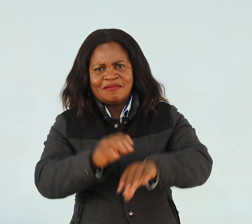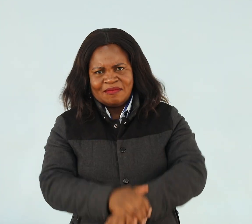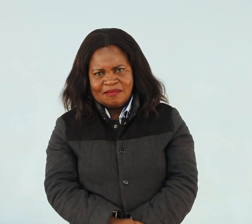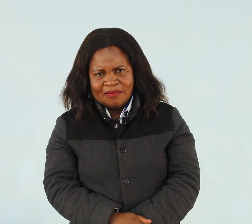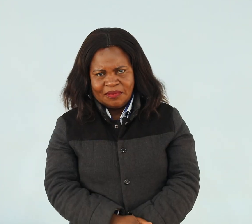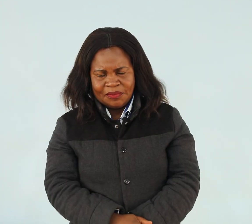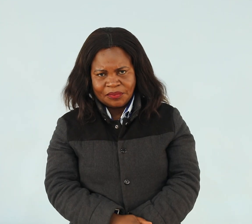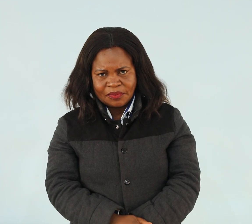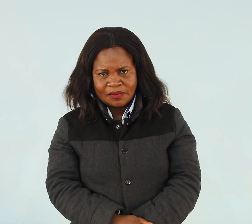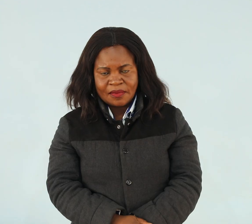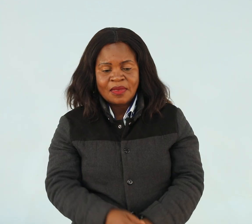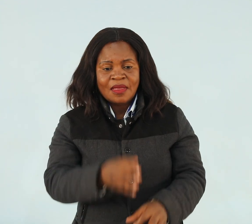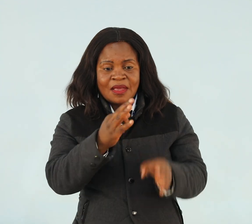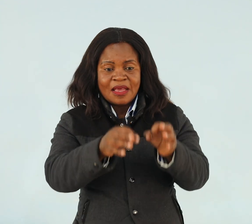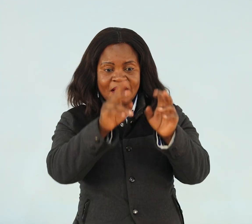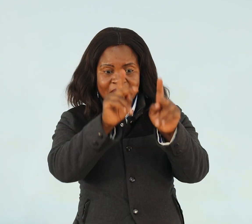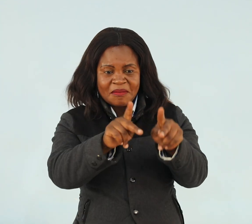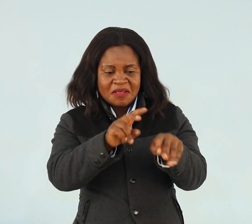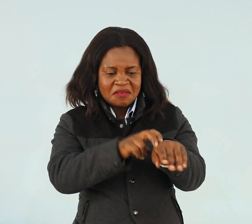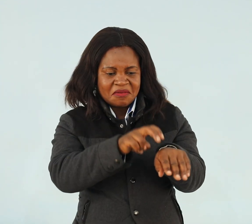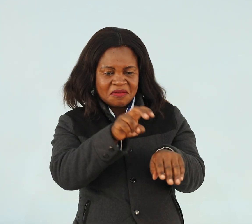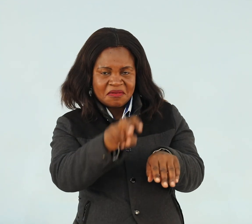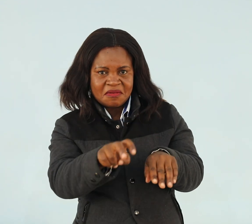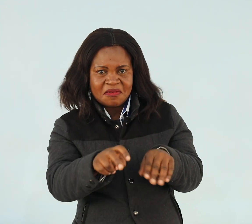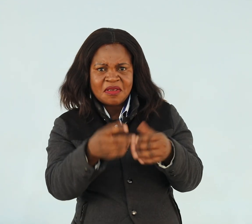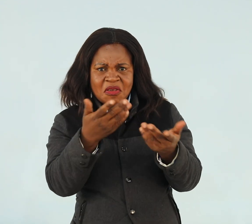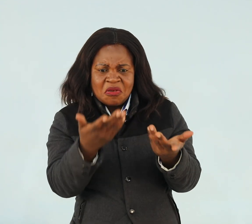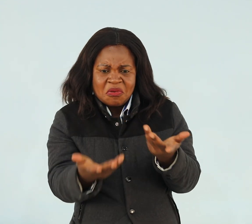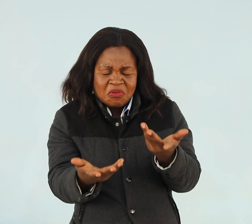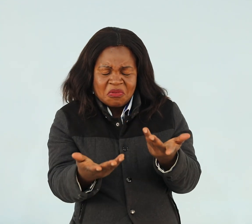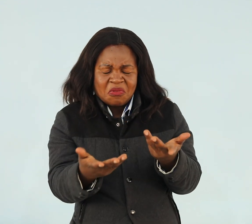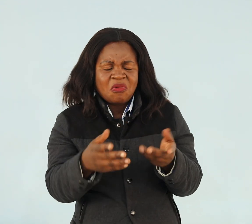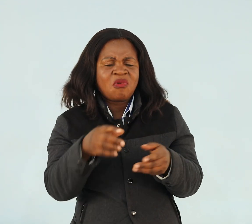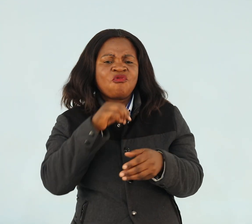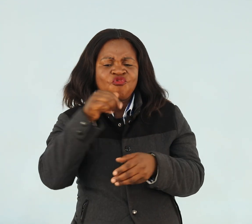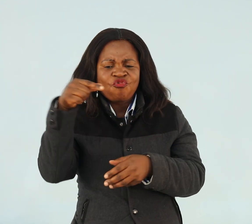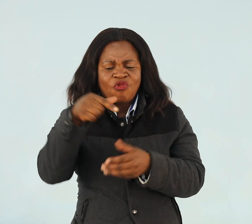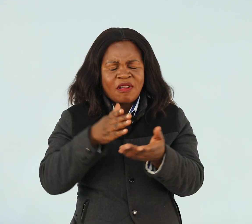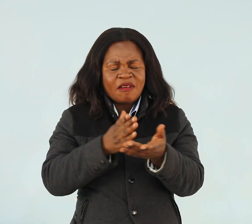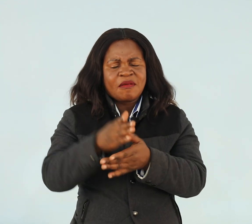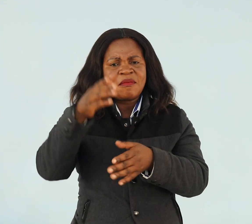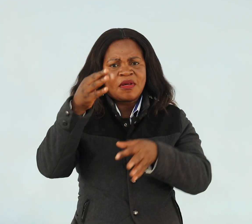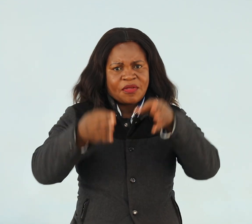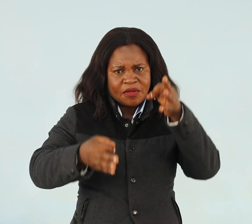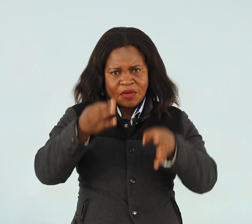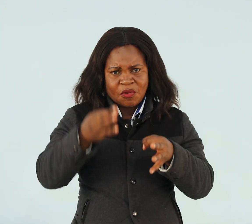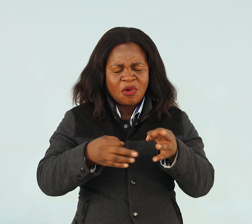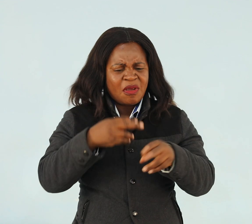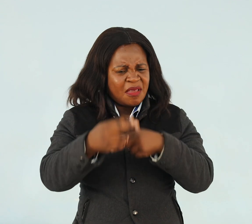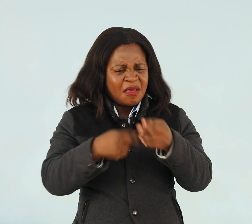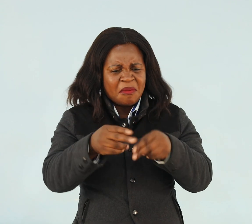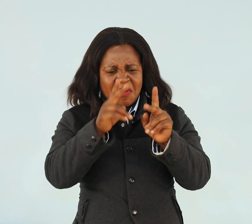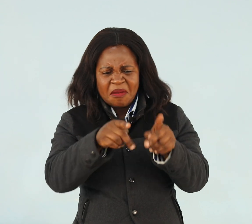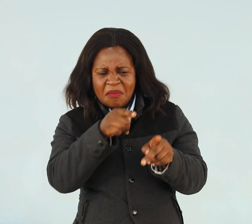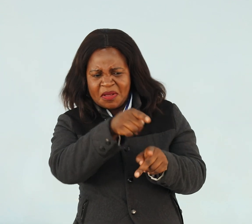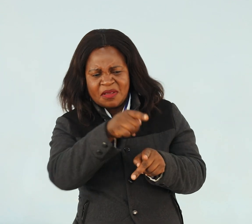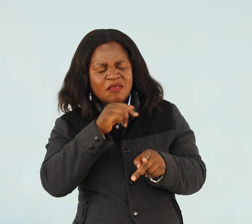If a candidate resigns or is disqualified by a court, they will no longer be allowed to contest the